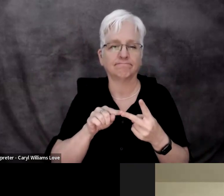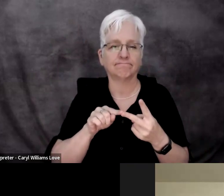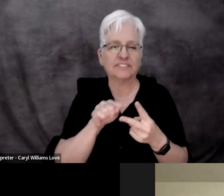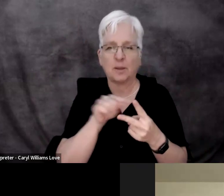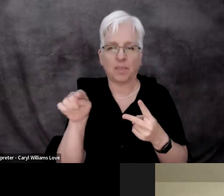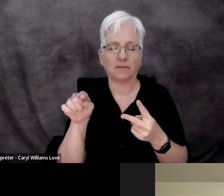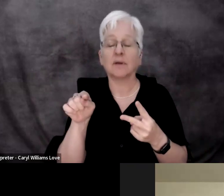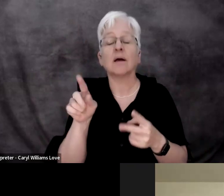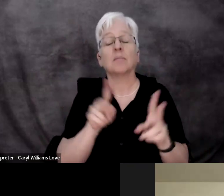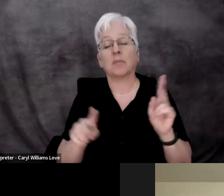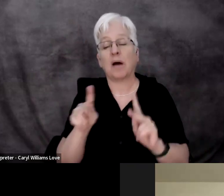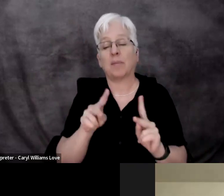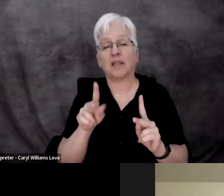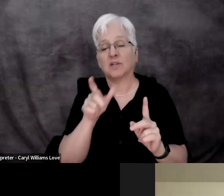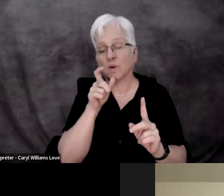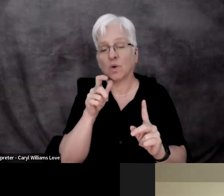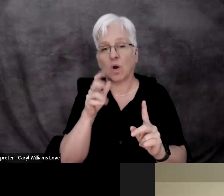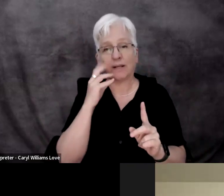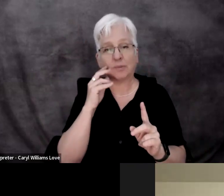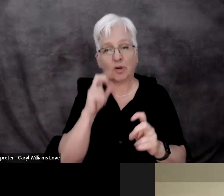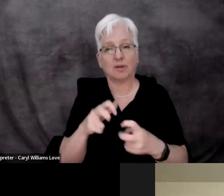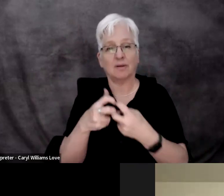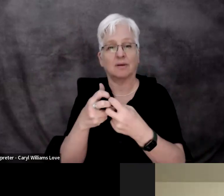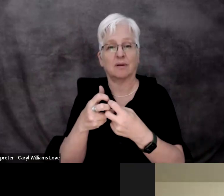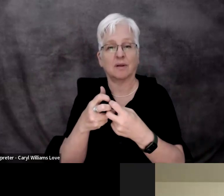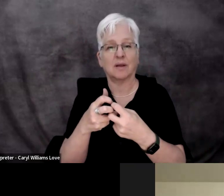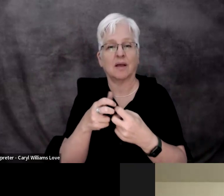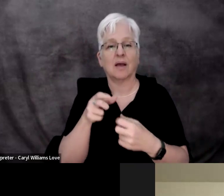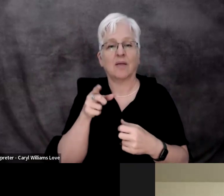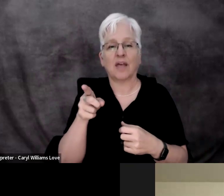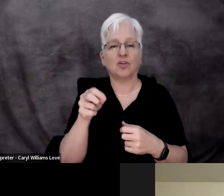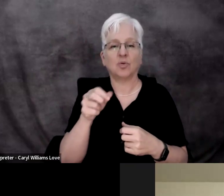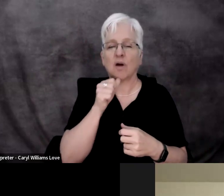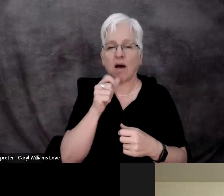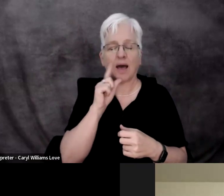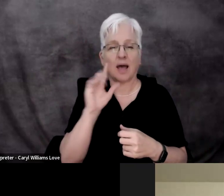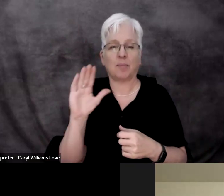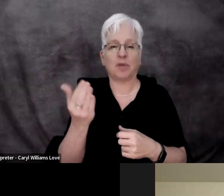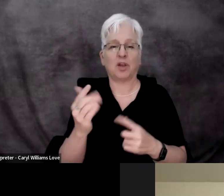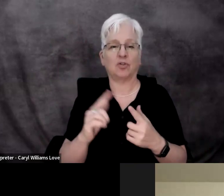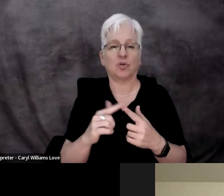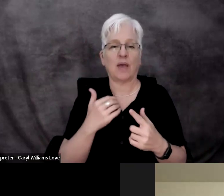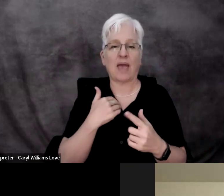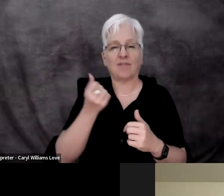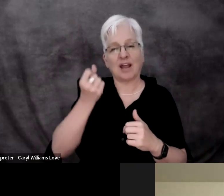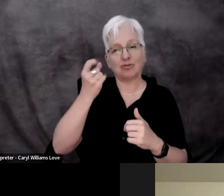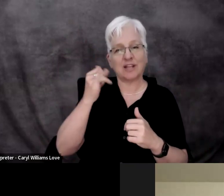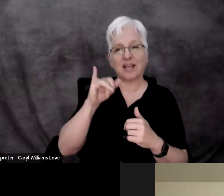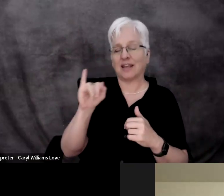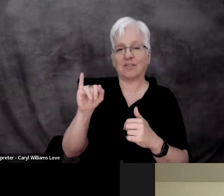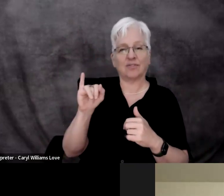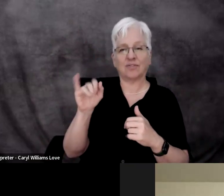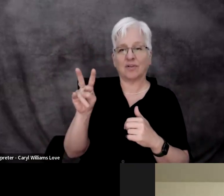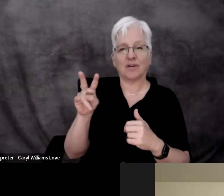population in crisis do not appear to have a thorough understanding of IDD and the intersection and the difficulty